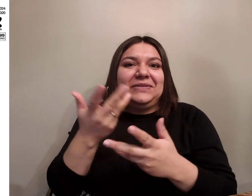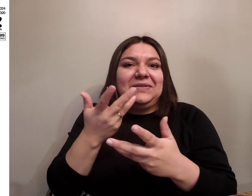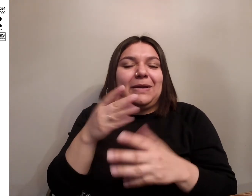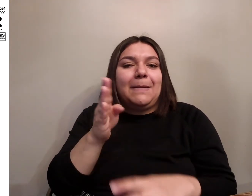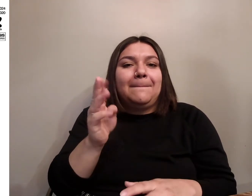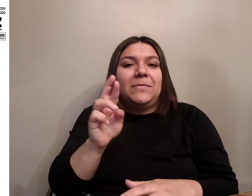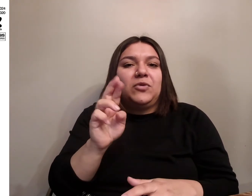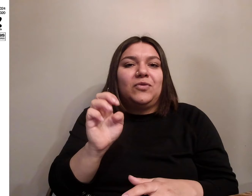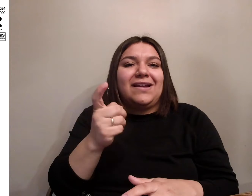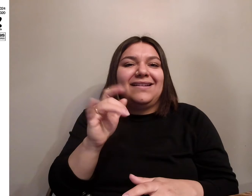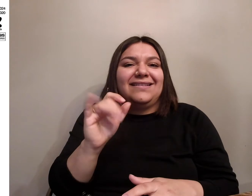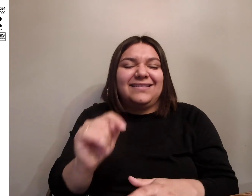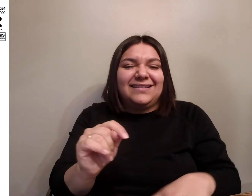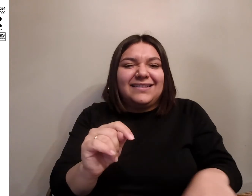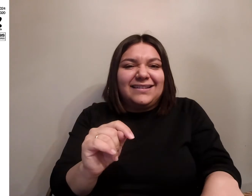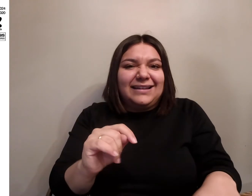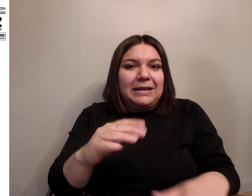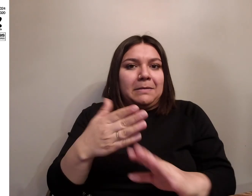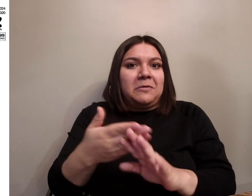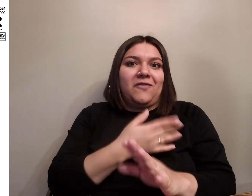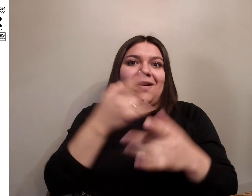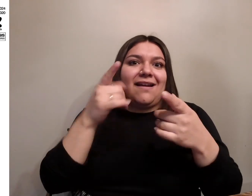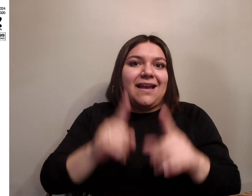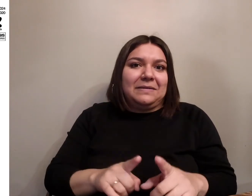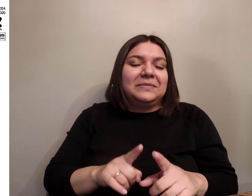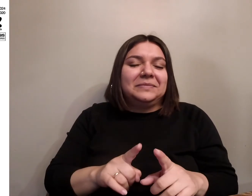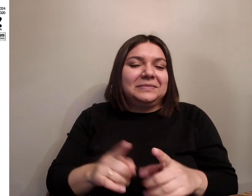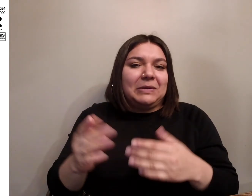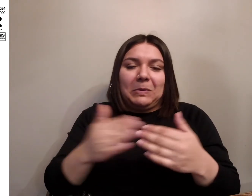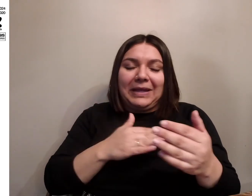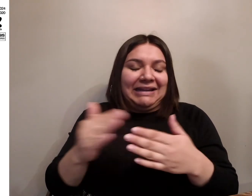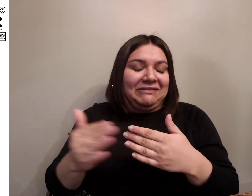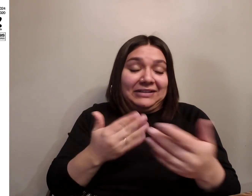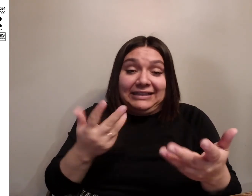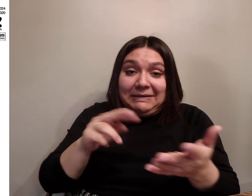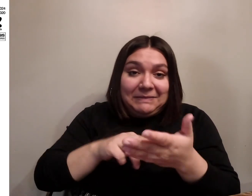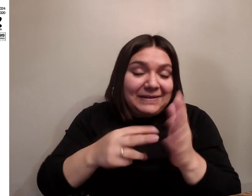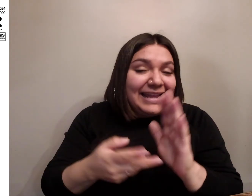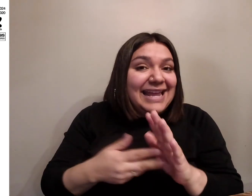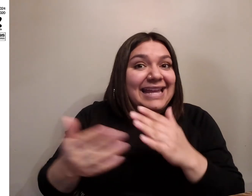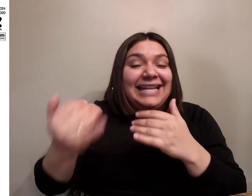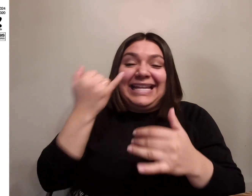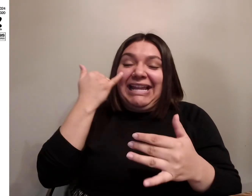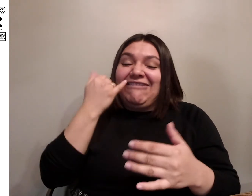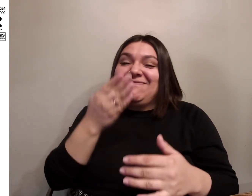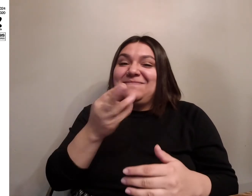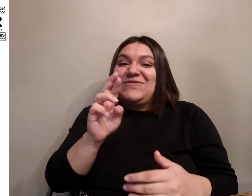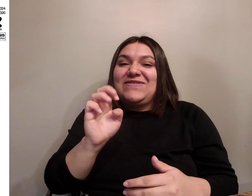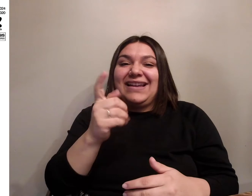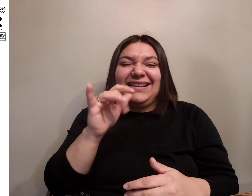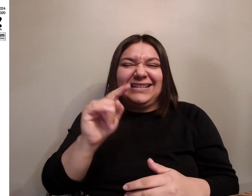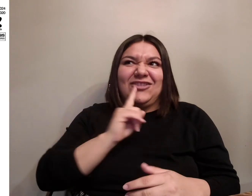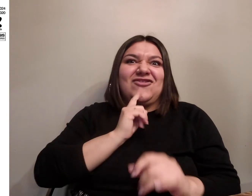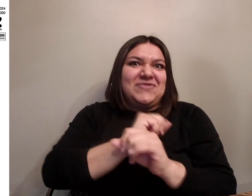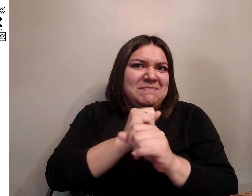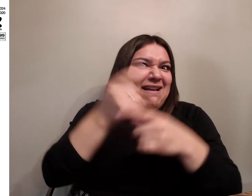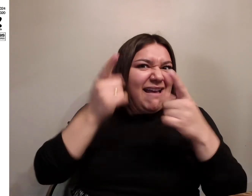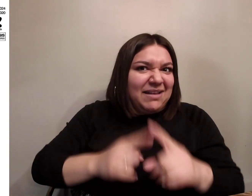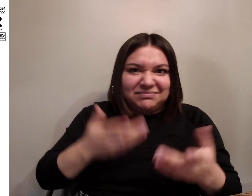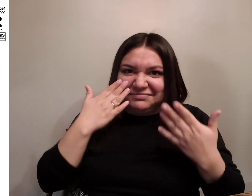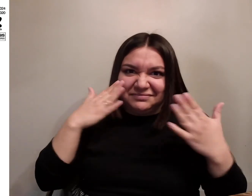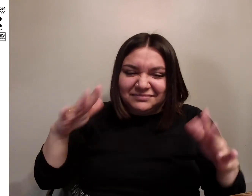the last night before Brexit happened, and whatever since